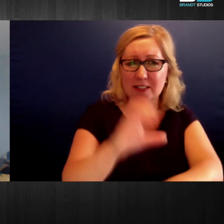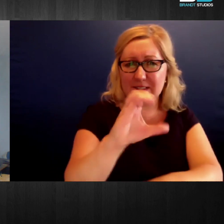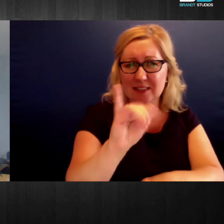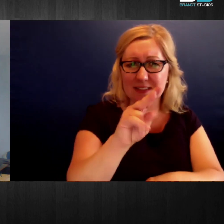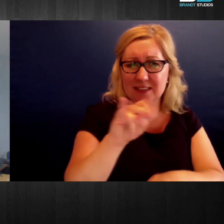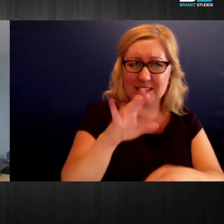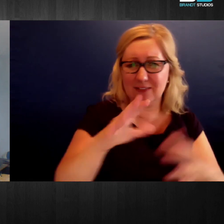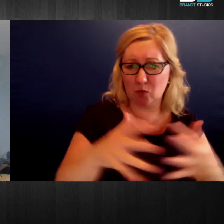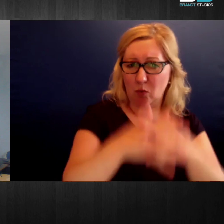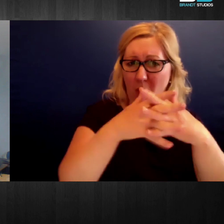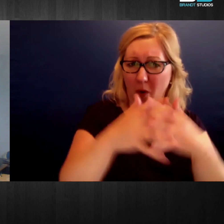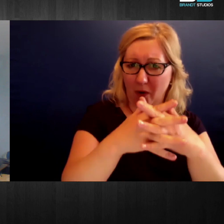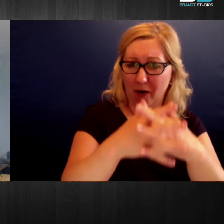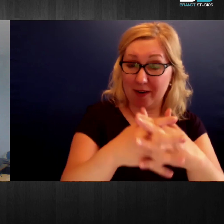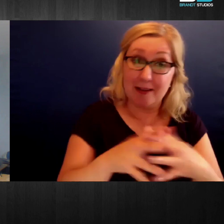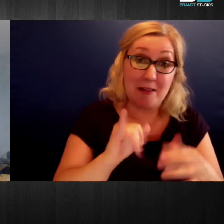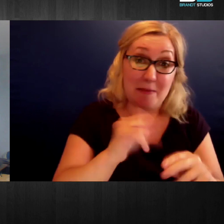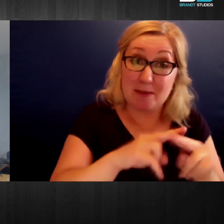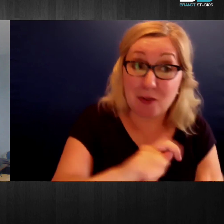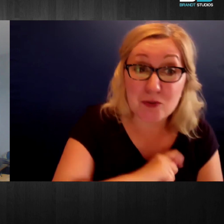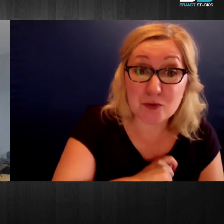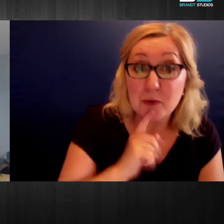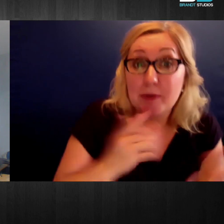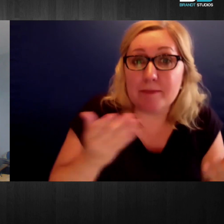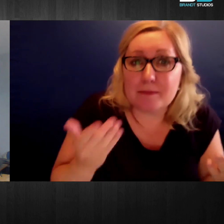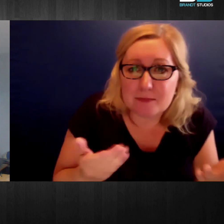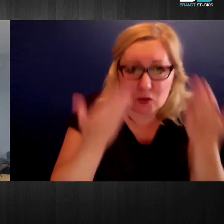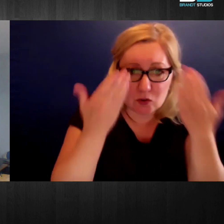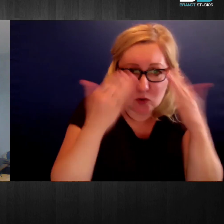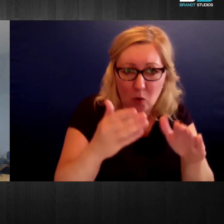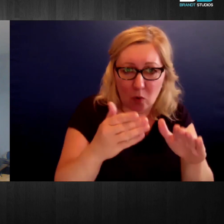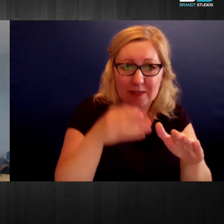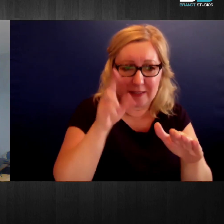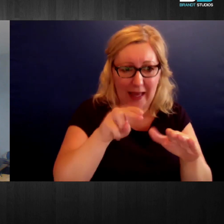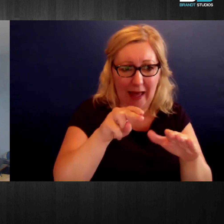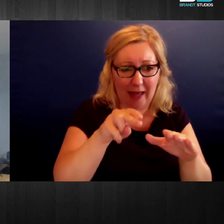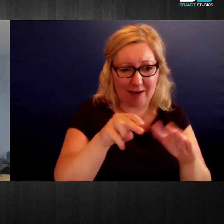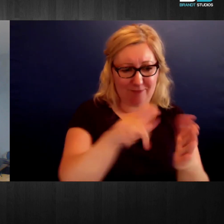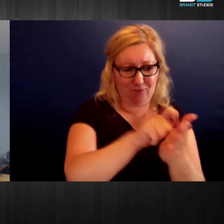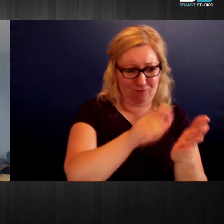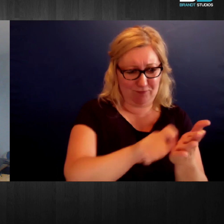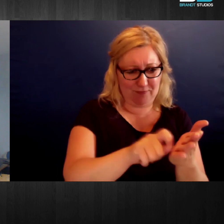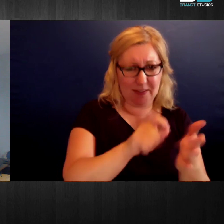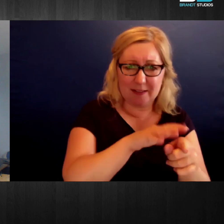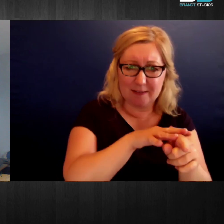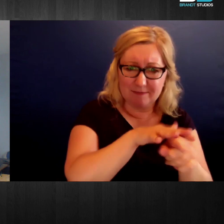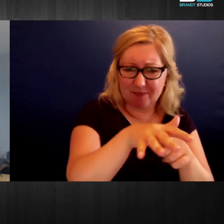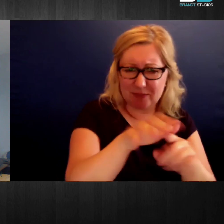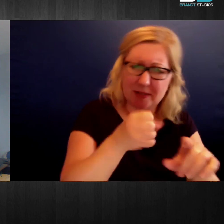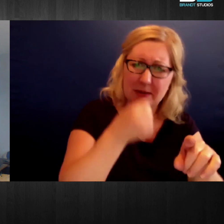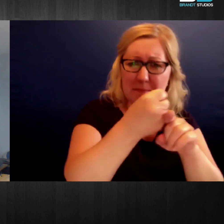also be used in a number of fields. In the medical field specifically, nurses and doctors who